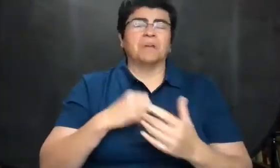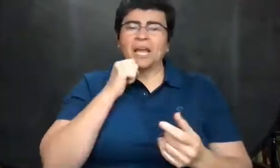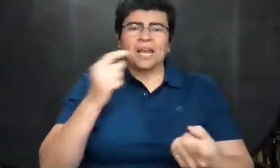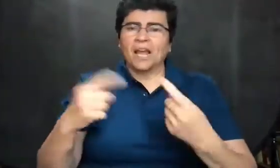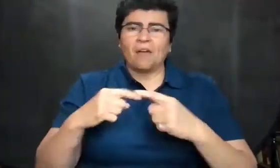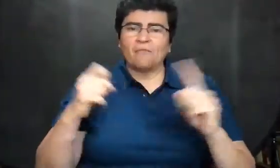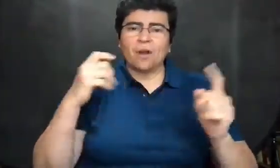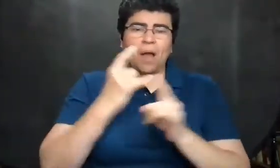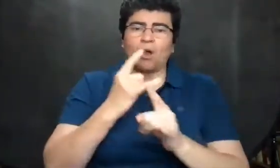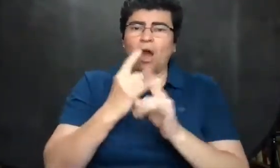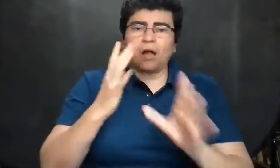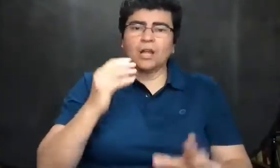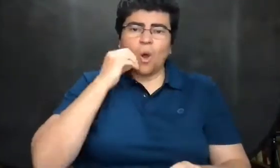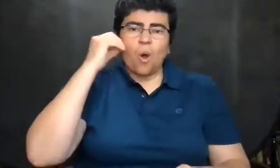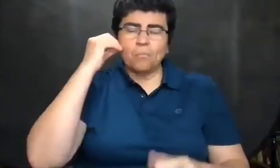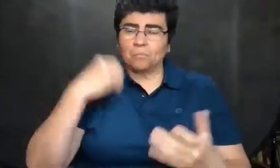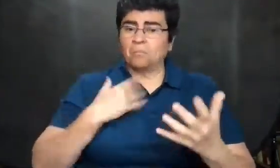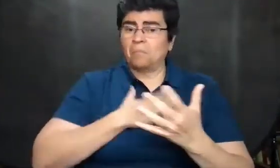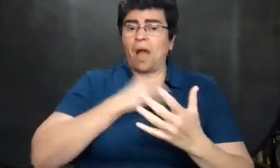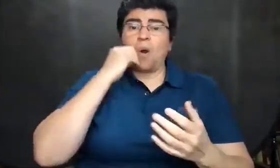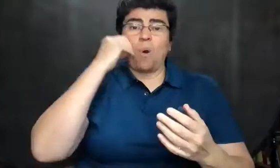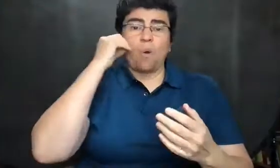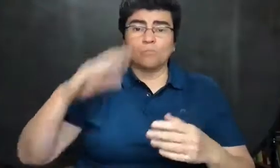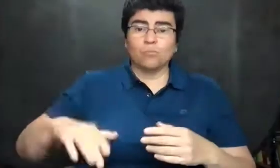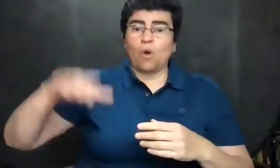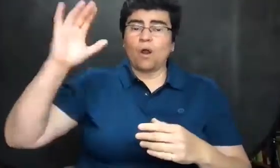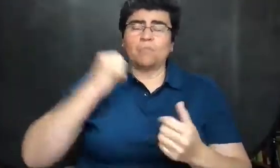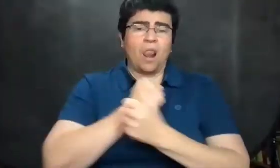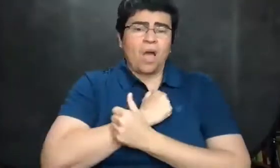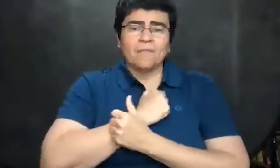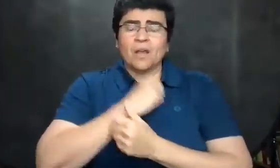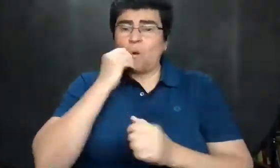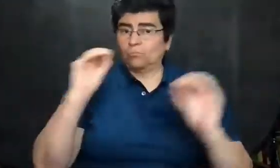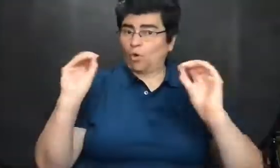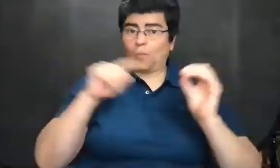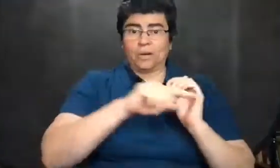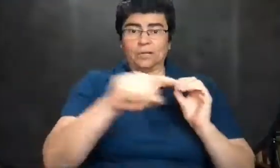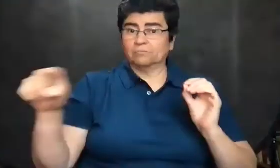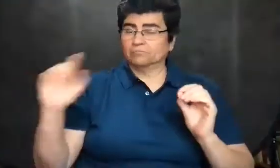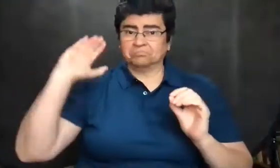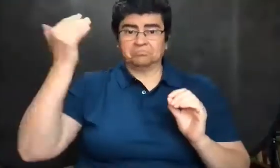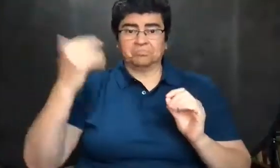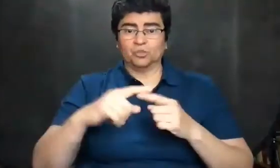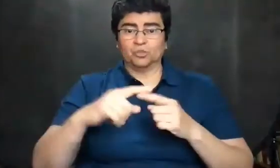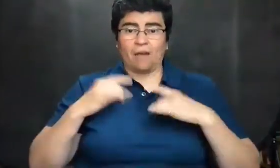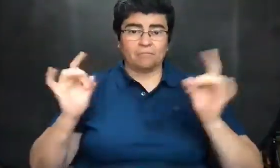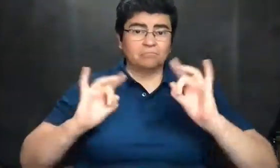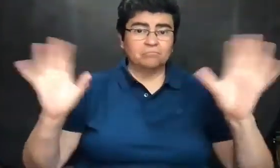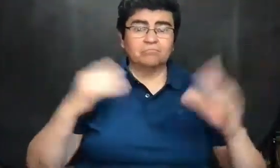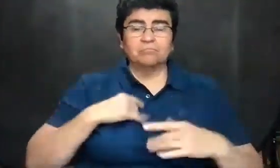home. I came from a very loving home. Nobody else in my family appears to suffer from the disease of alcoholism. I'm the